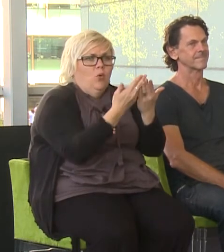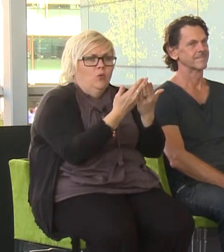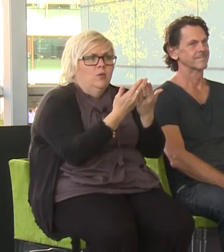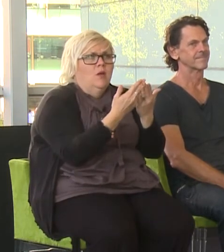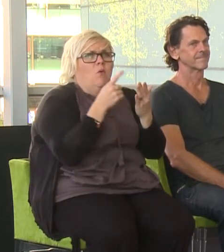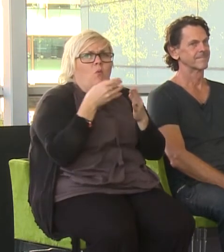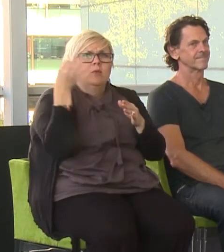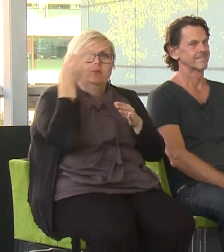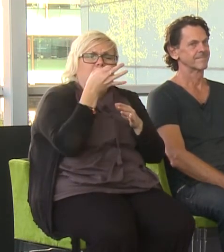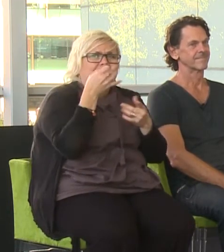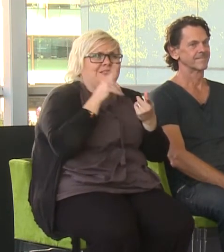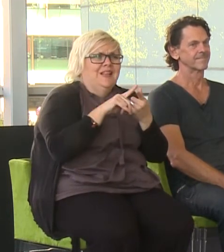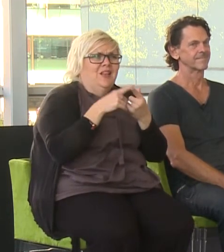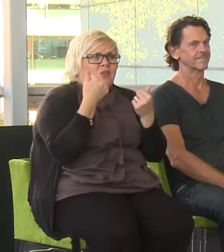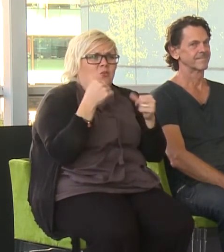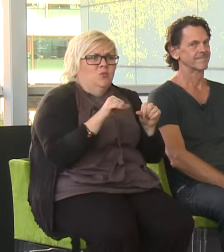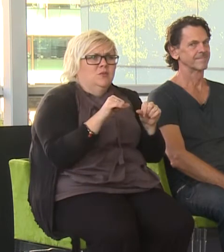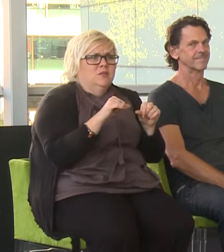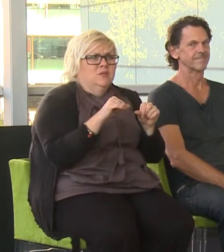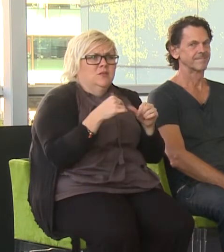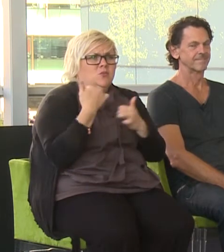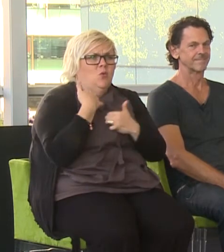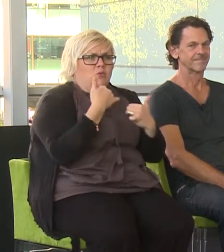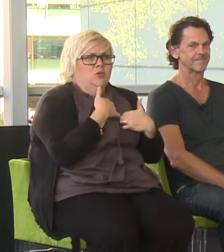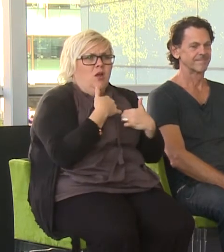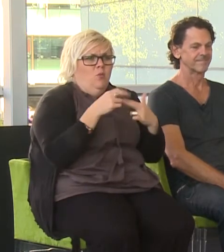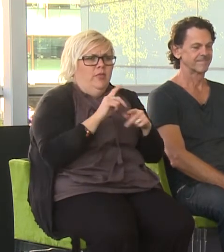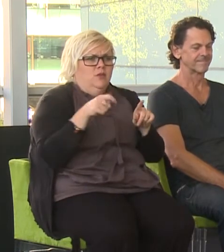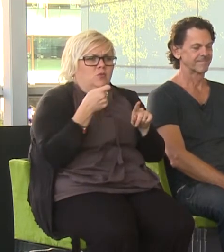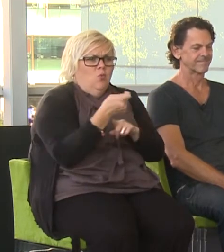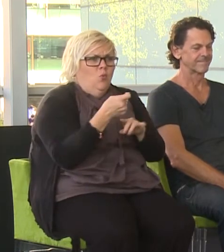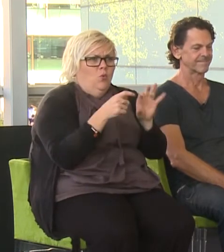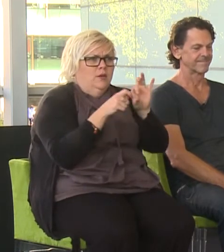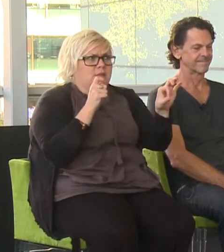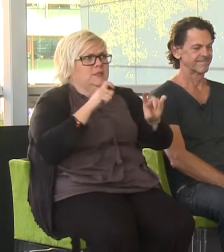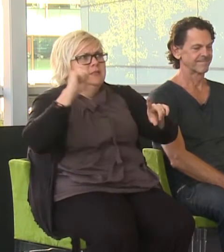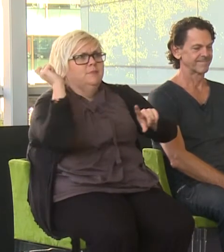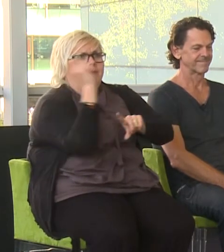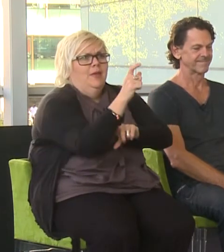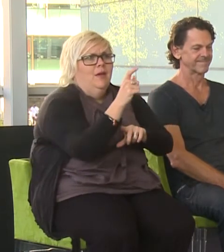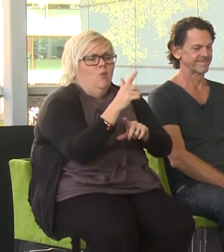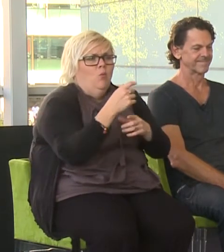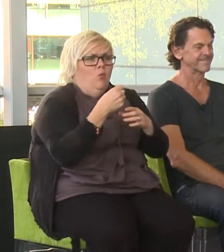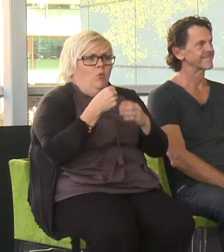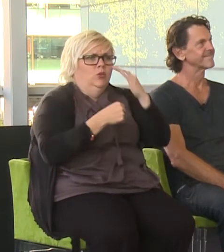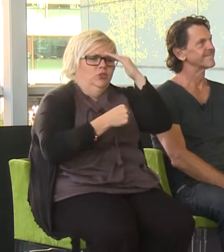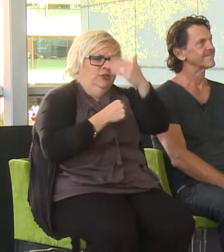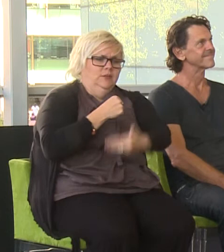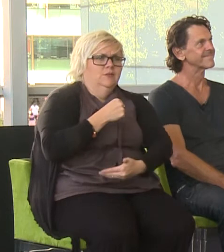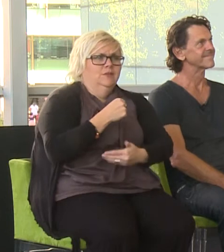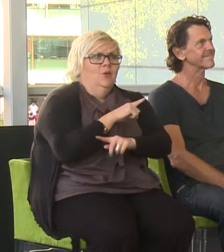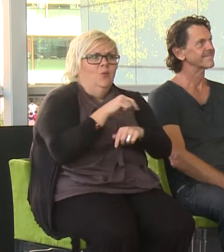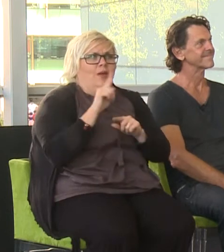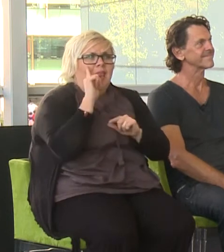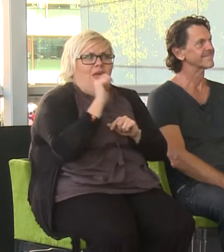still the use of legions of soldiers running around with sword, spear and shield. I guess we all love our